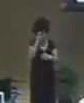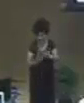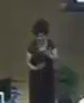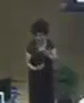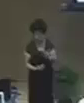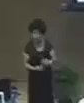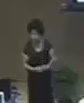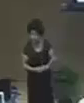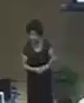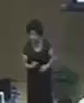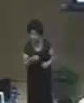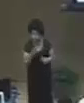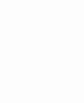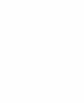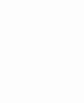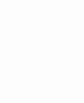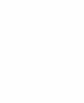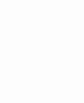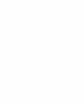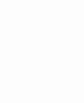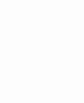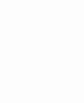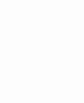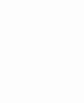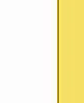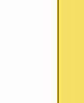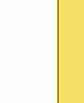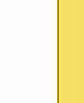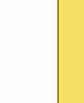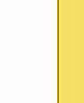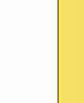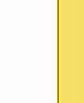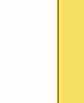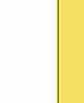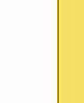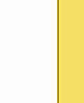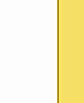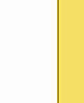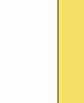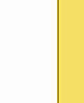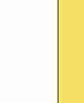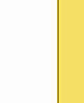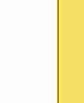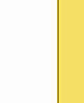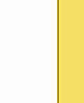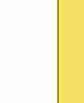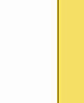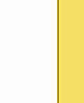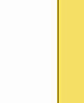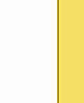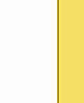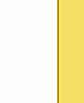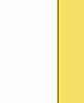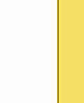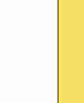key things is around student support and staff support. So if we're going to go down that road, there is a context